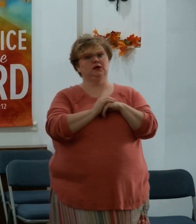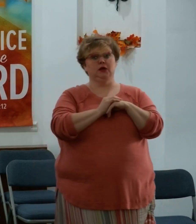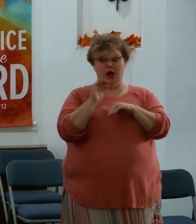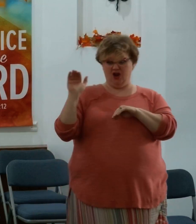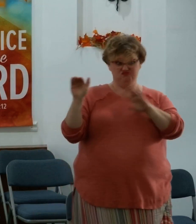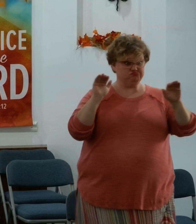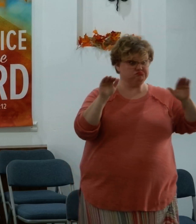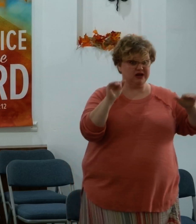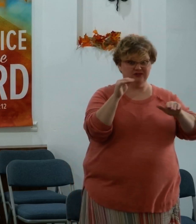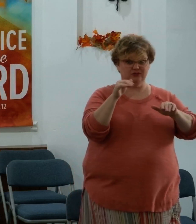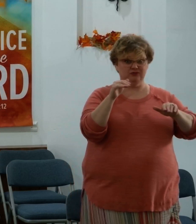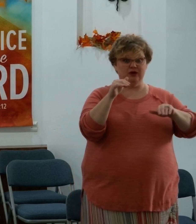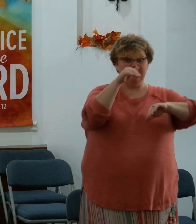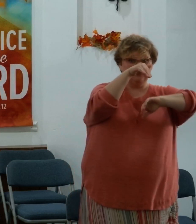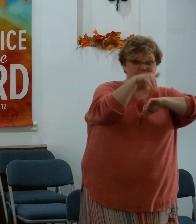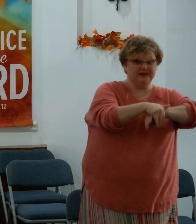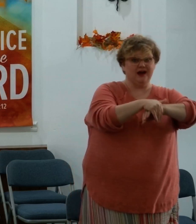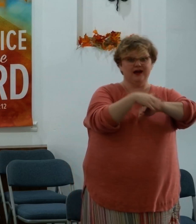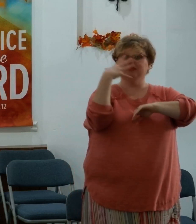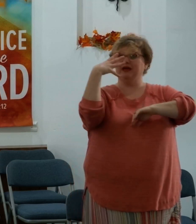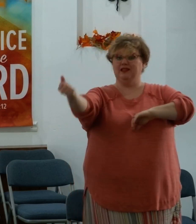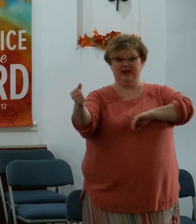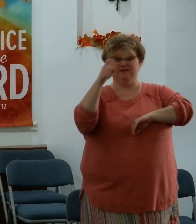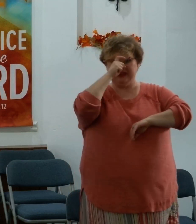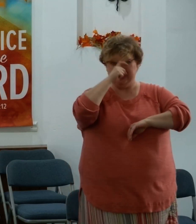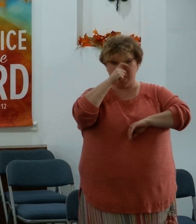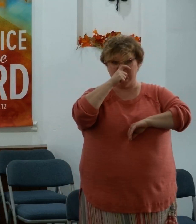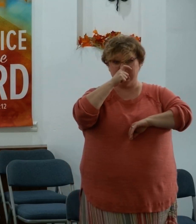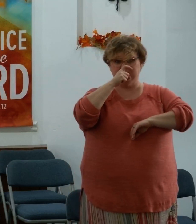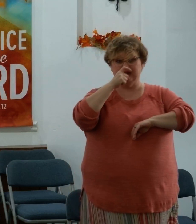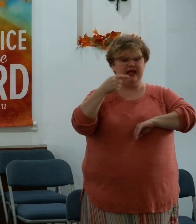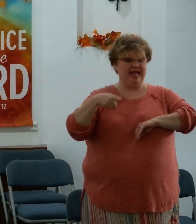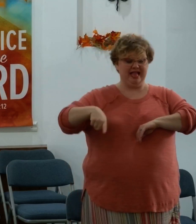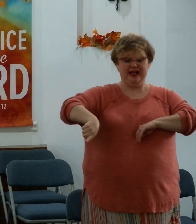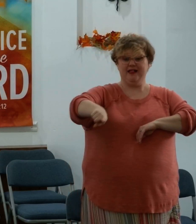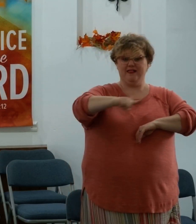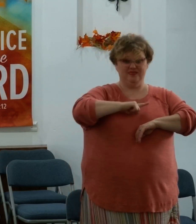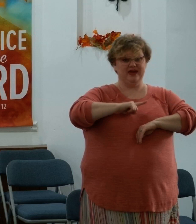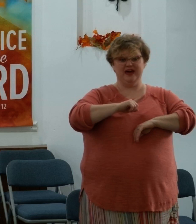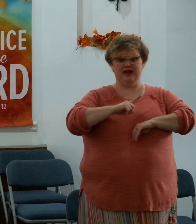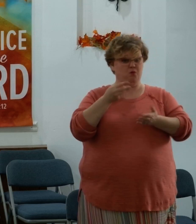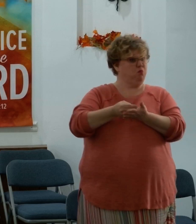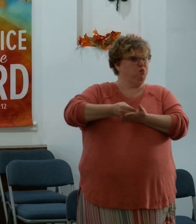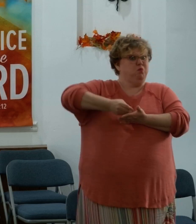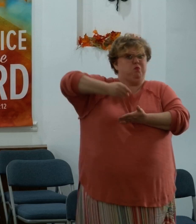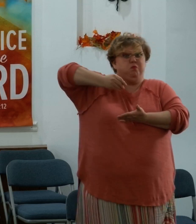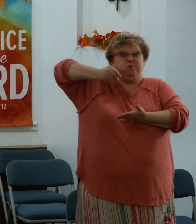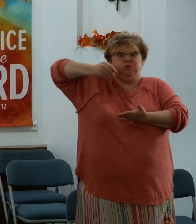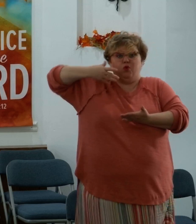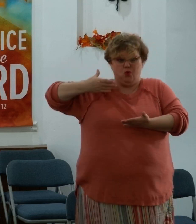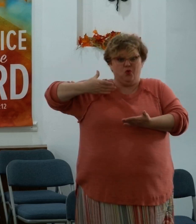left Egypt, they hit the jackpot. They really hit the jackpot. They were rich.